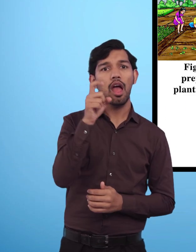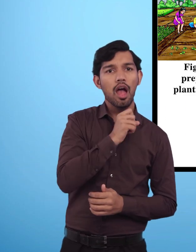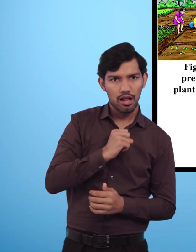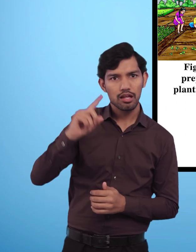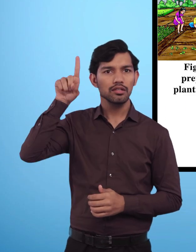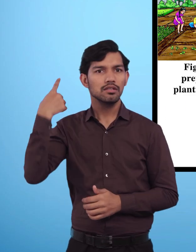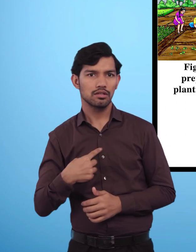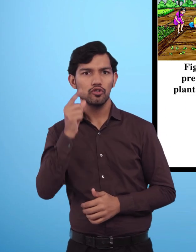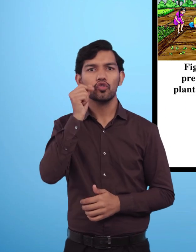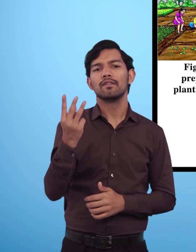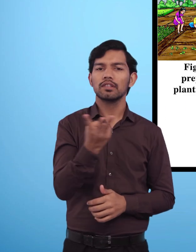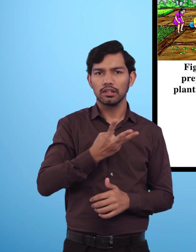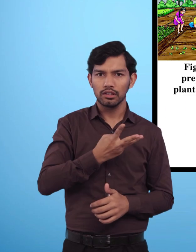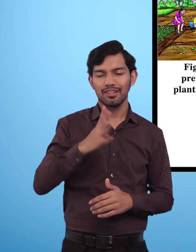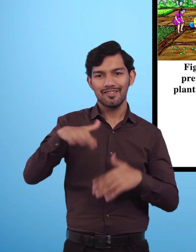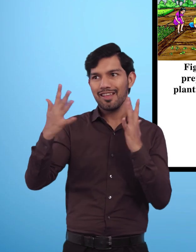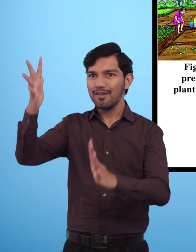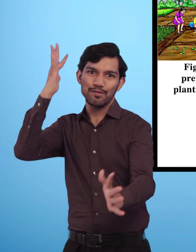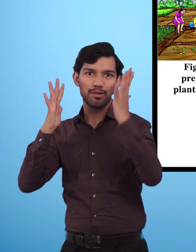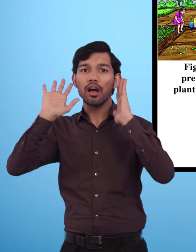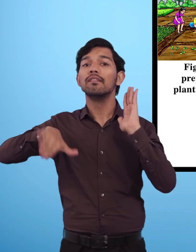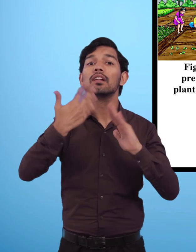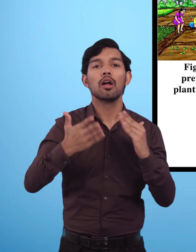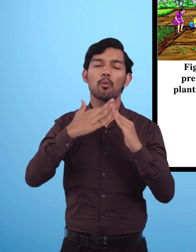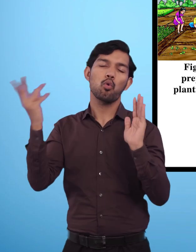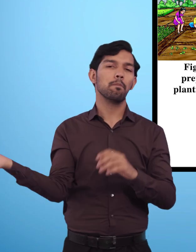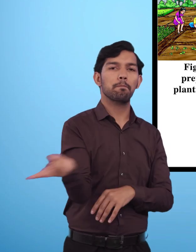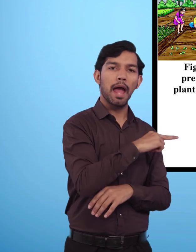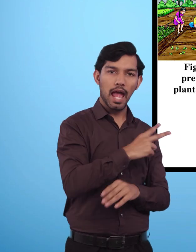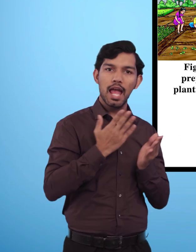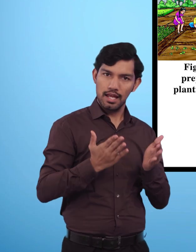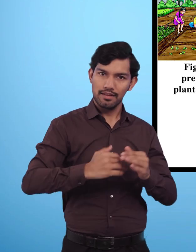Bhumi, Surya, and Aji come back home from the forest.